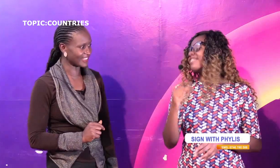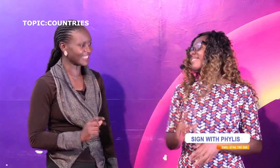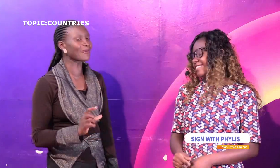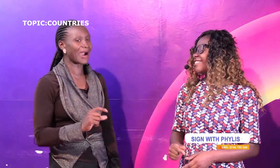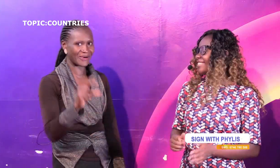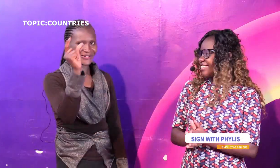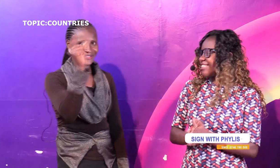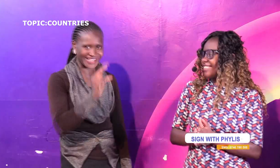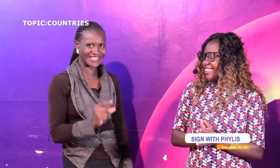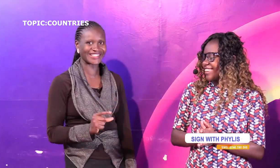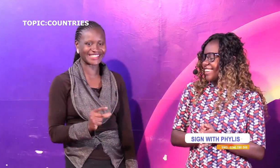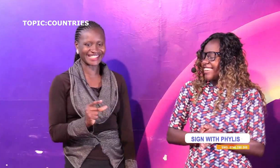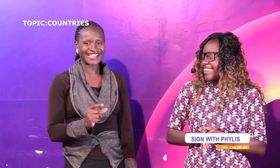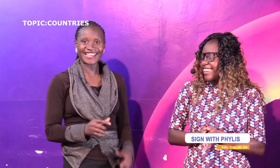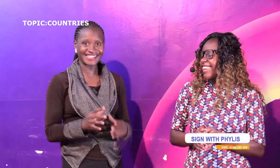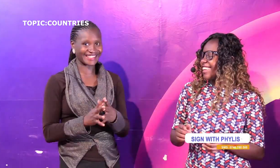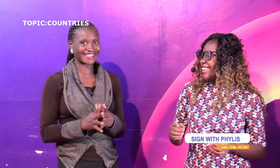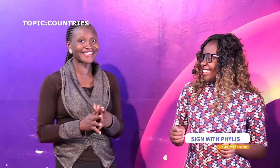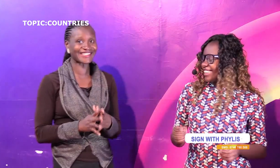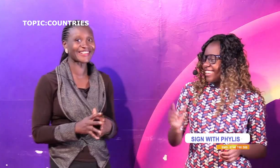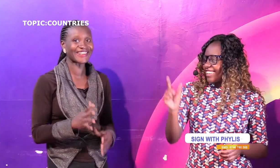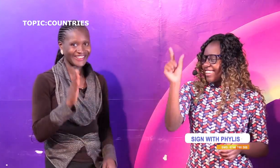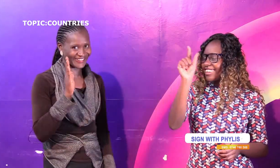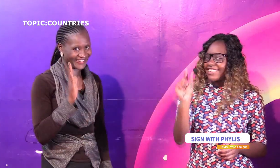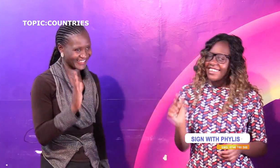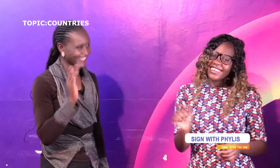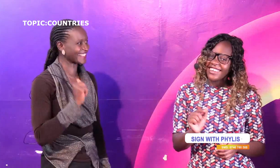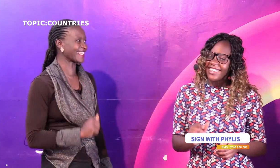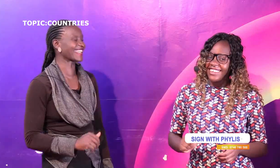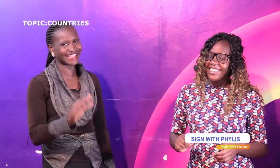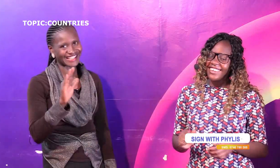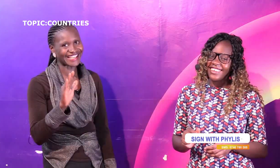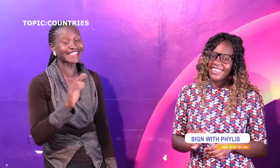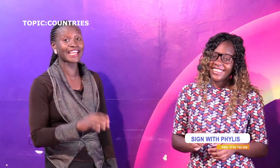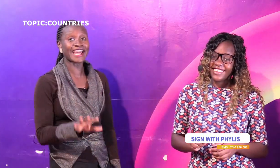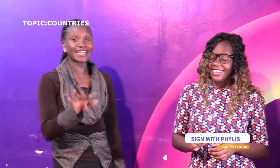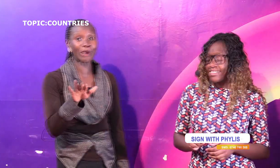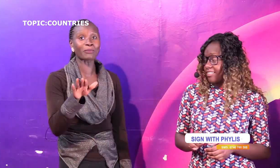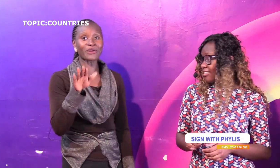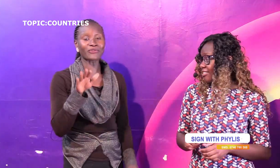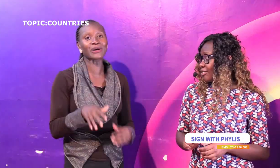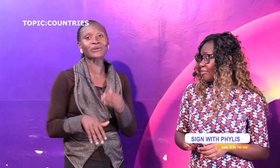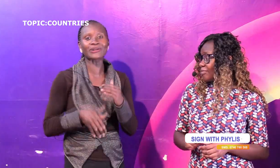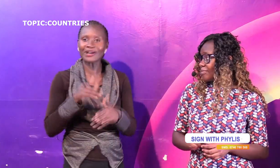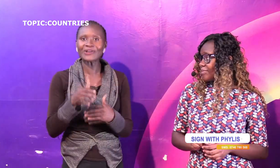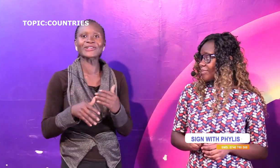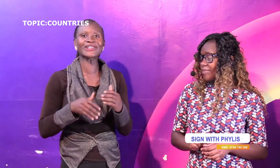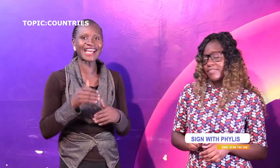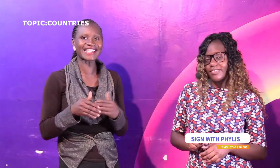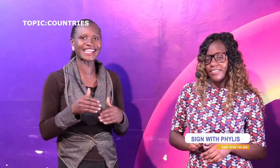Wow. Interesting. It's so easy. And I hope my viewer are also learning